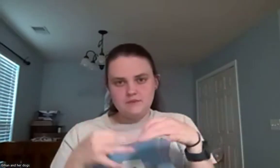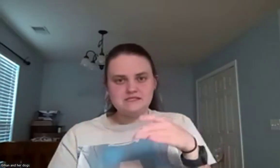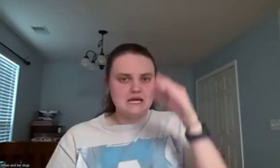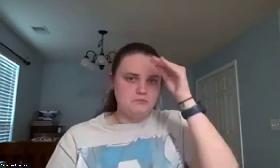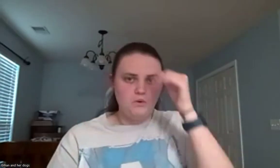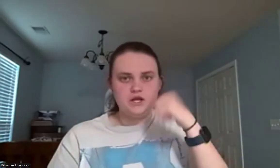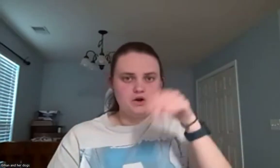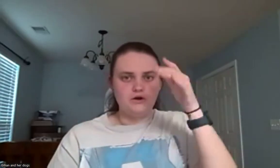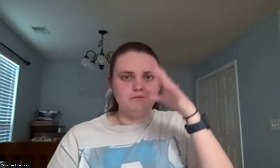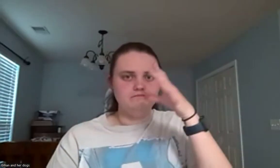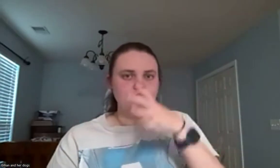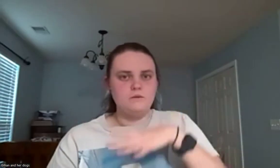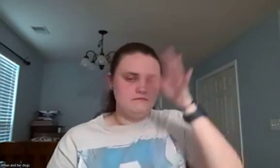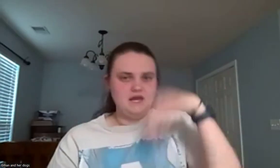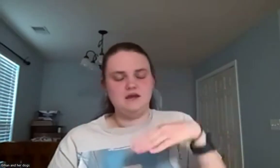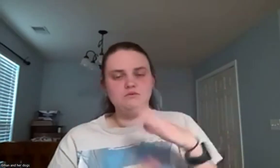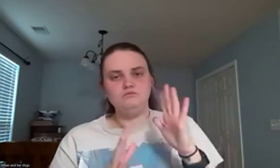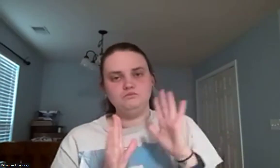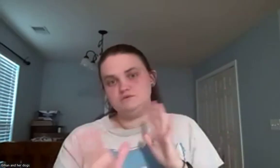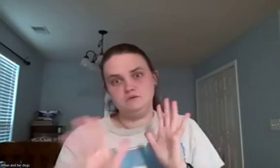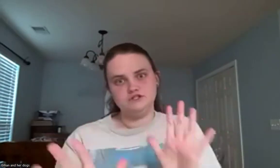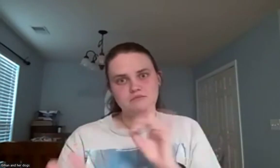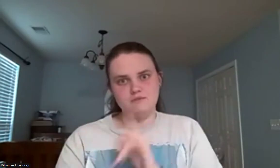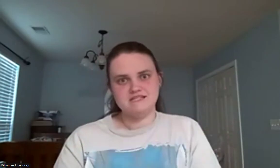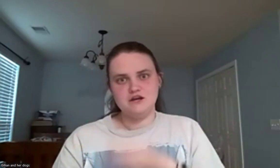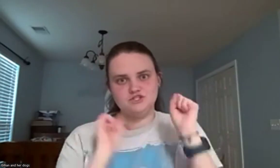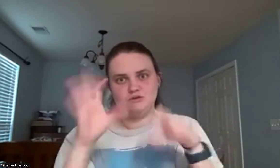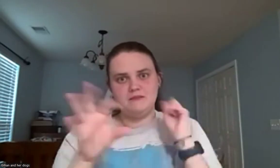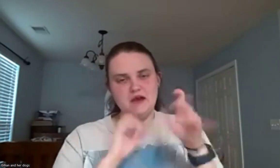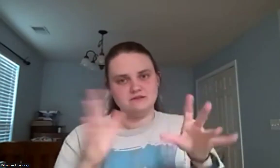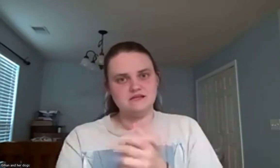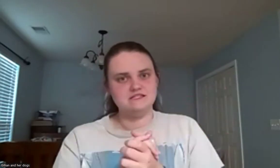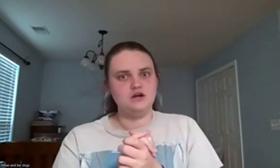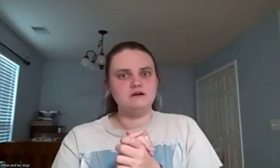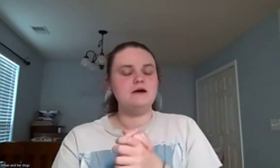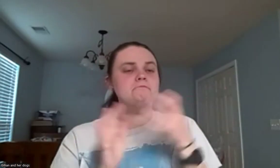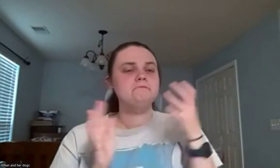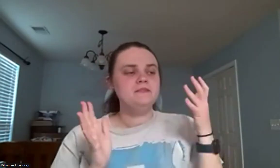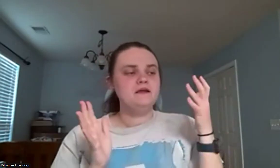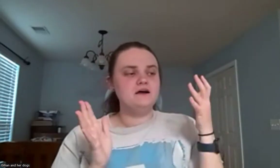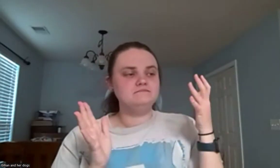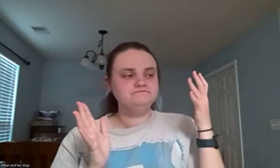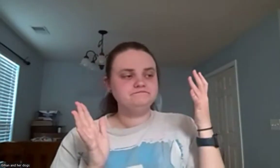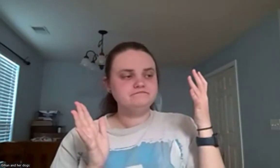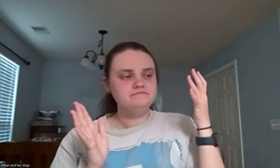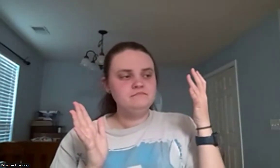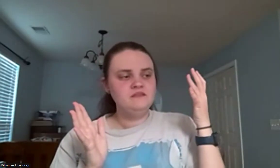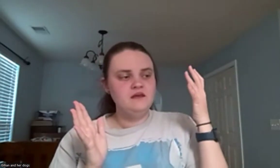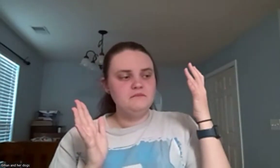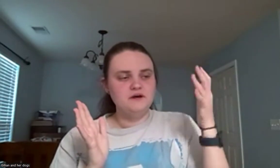say boy, girl, woman, man, which we will do, I promise. I know I'm just throwing 1,000 signs at y'all right now. Um, but that's